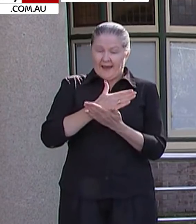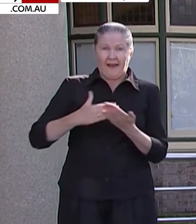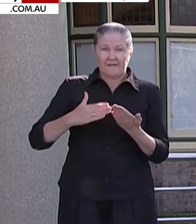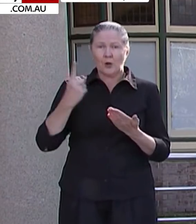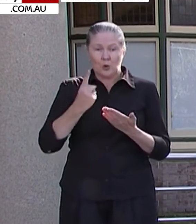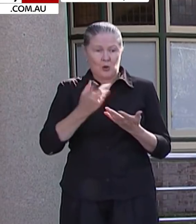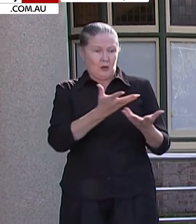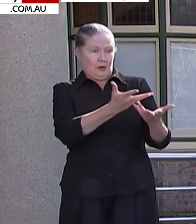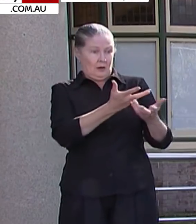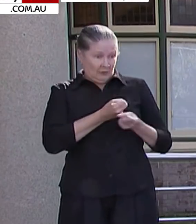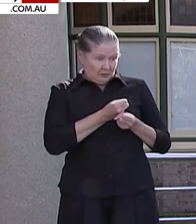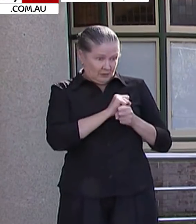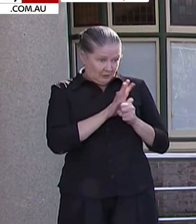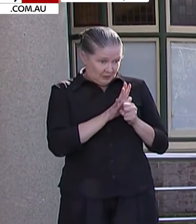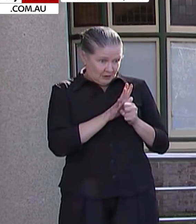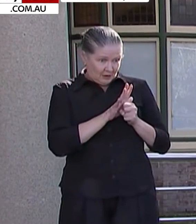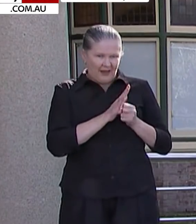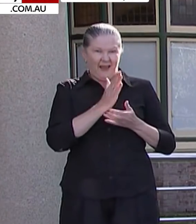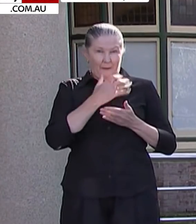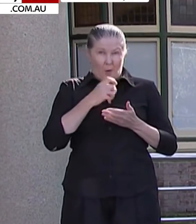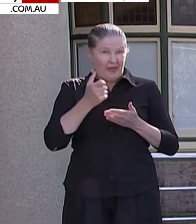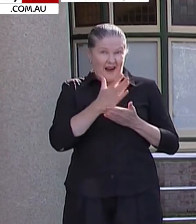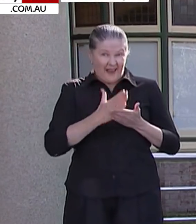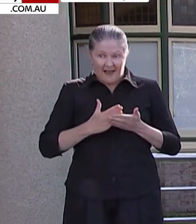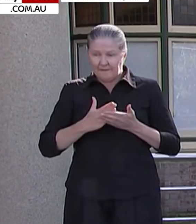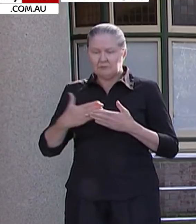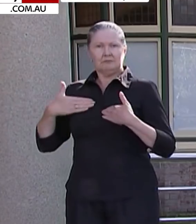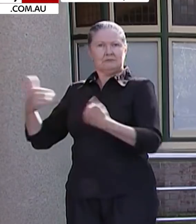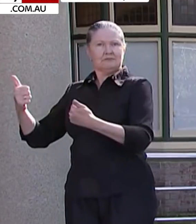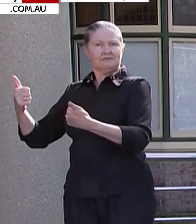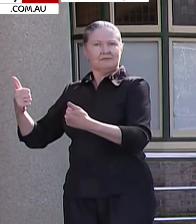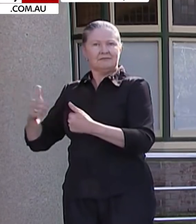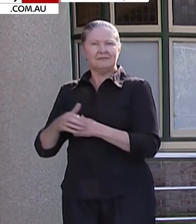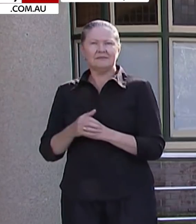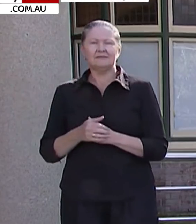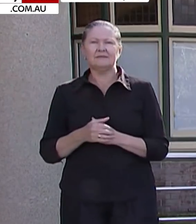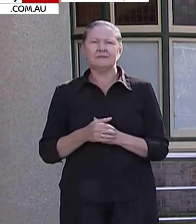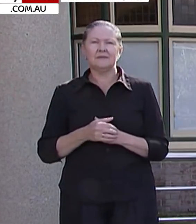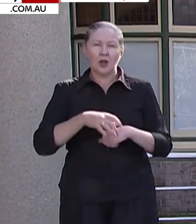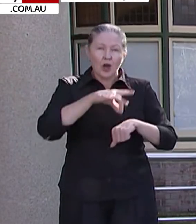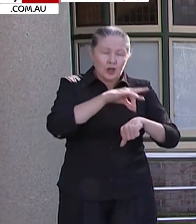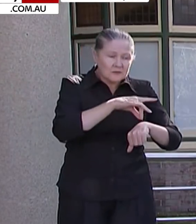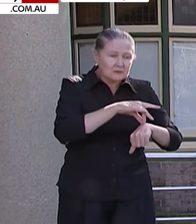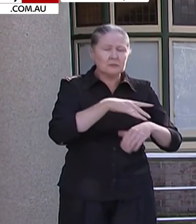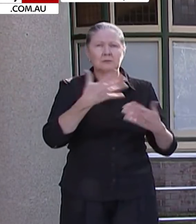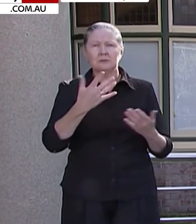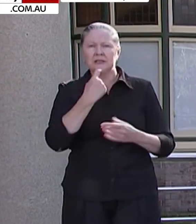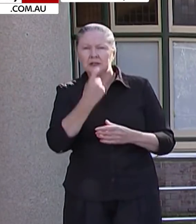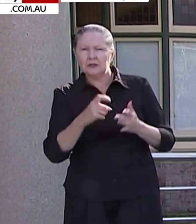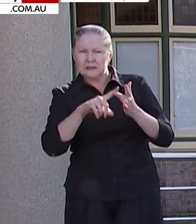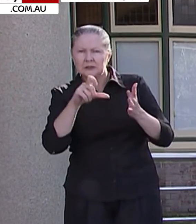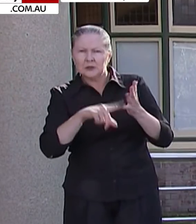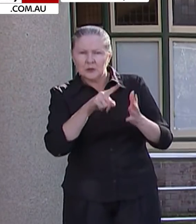have contracted the condition have now recovered. In terms of our hospitals and our ICUs,